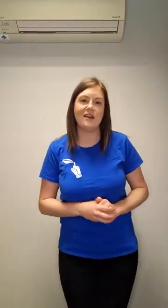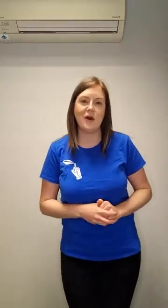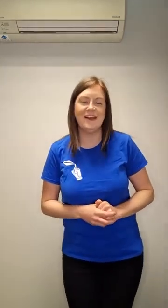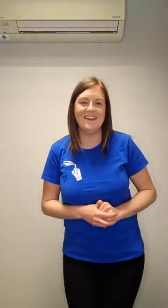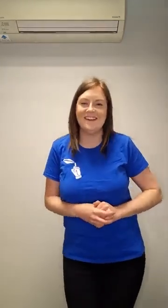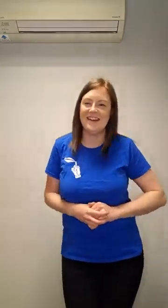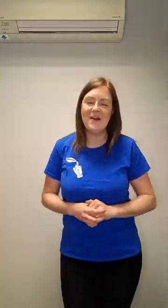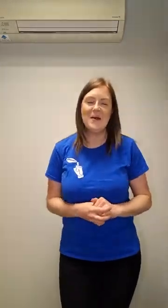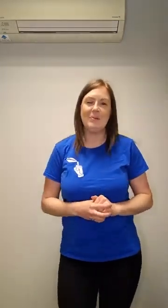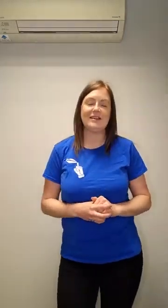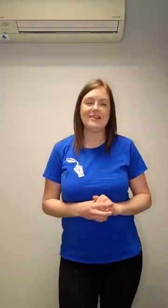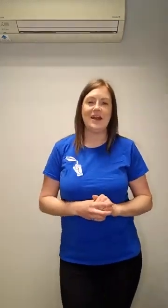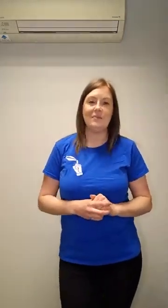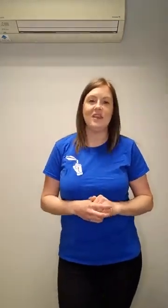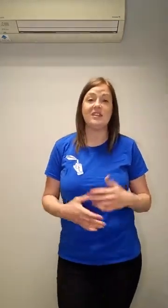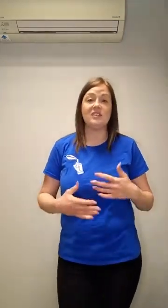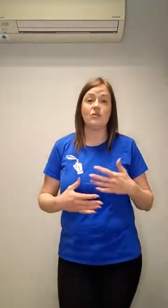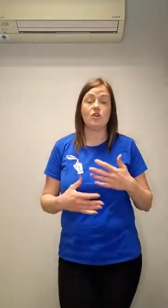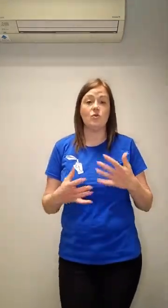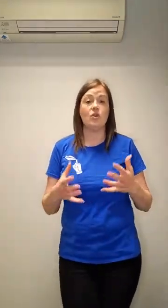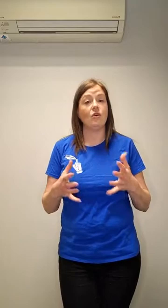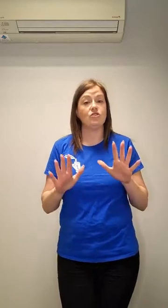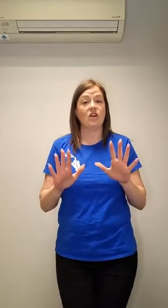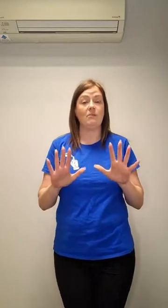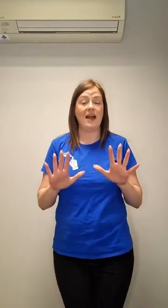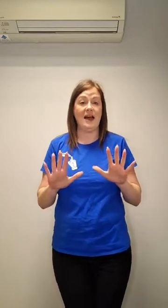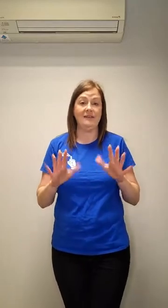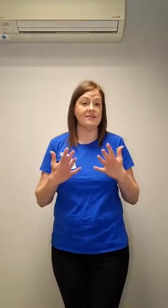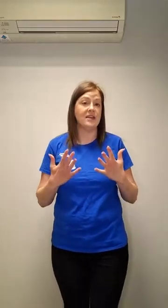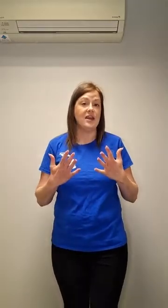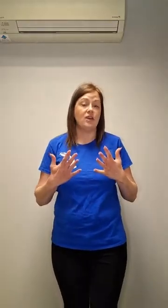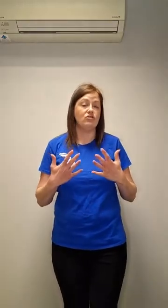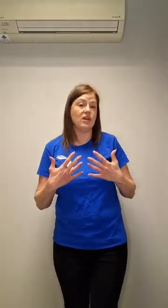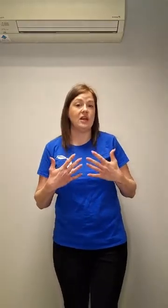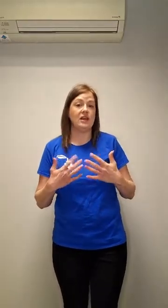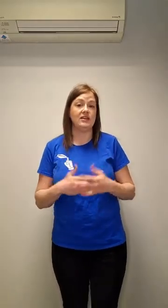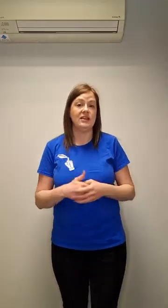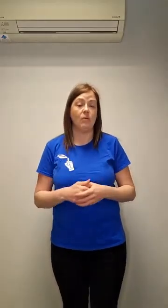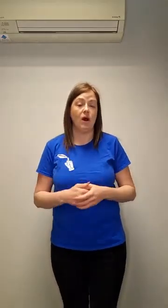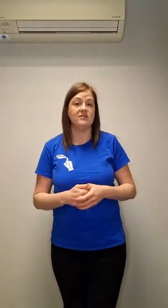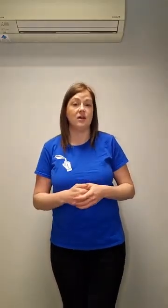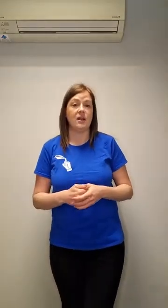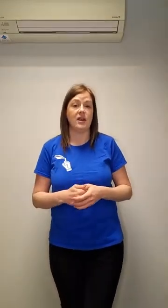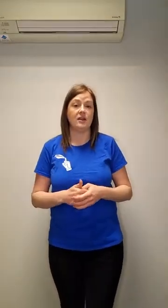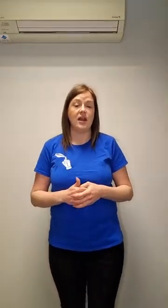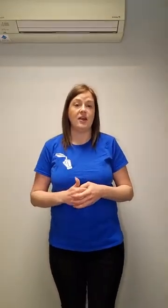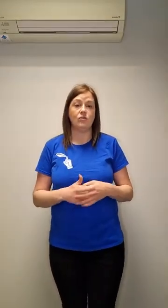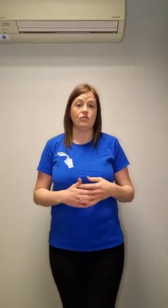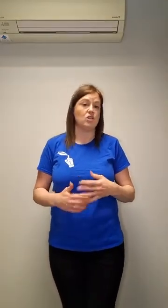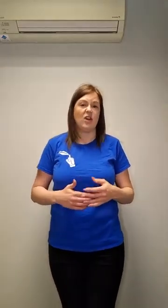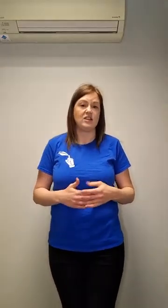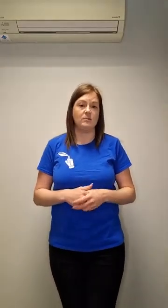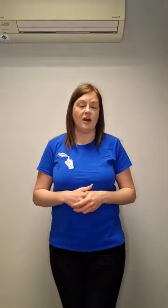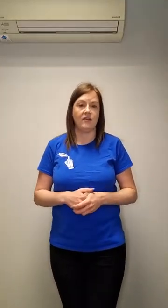Signalong, but it's so that you can concentrate on my hands and you can clearly see what I'm signing and you're not distracted by other